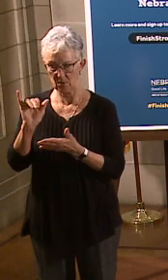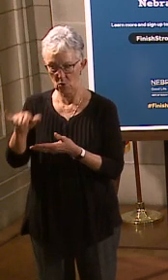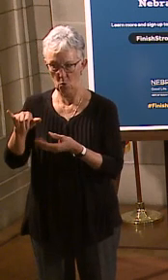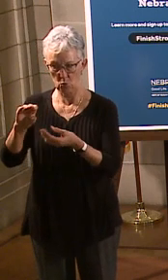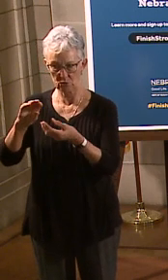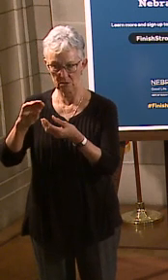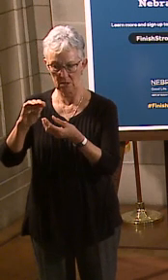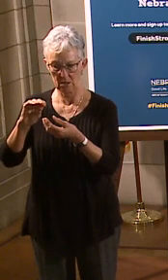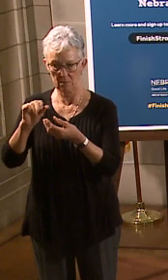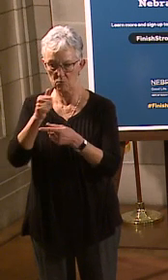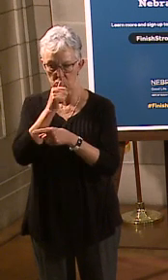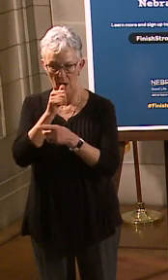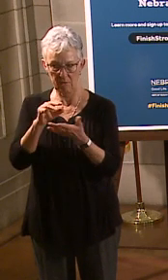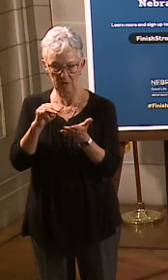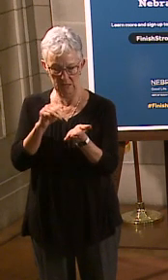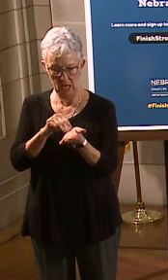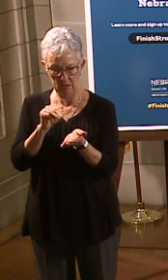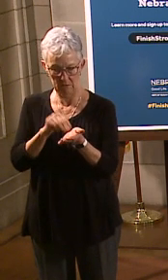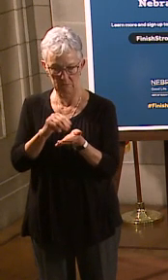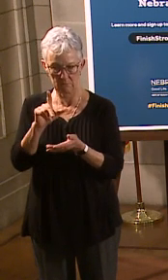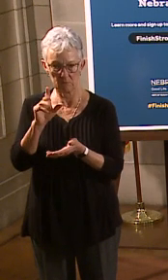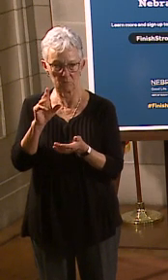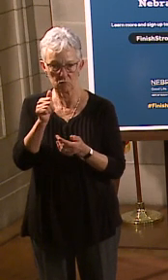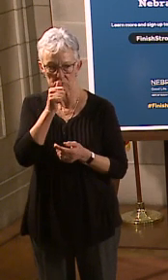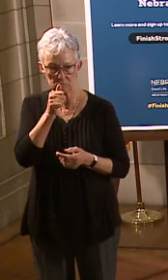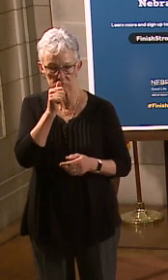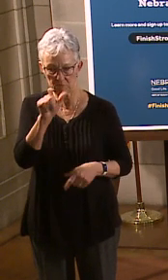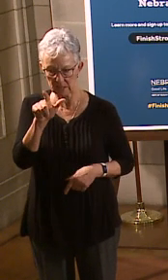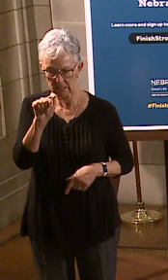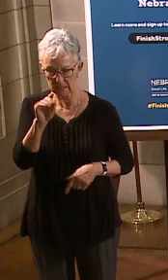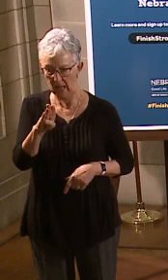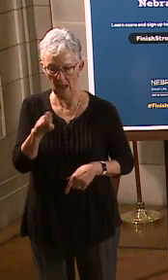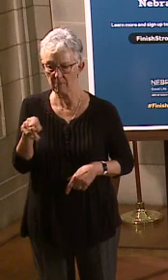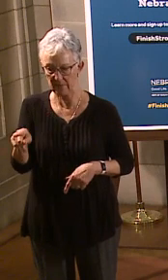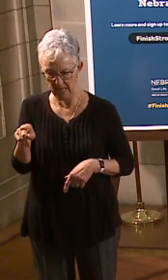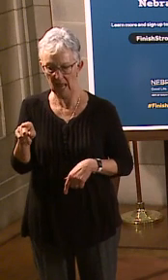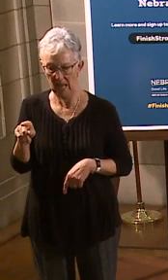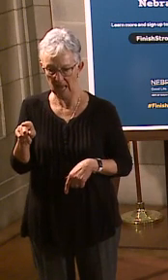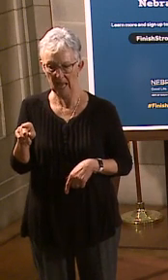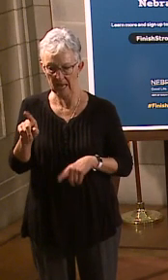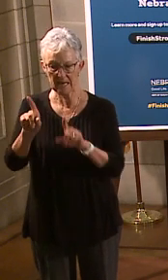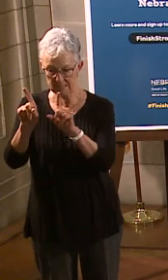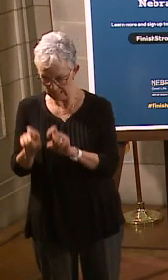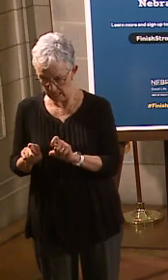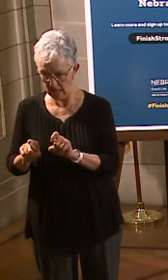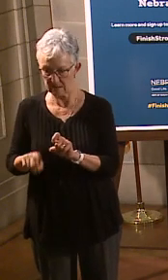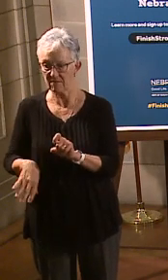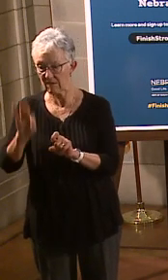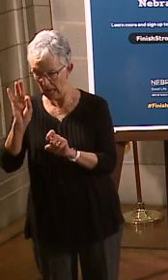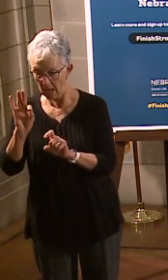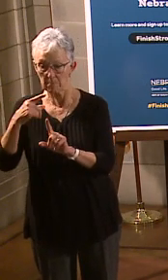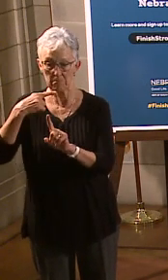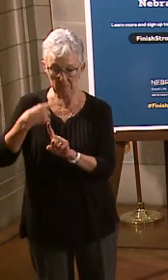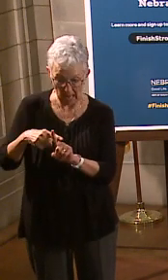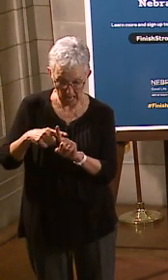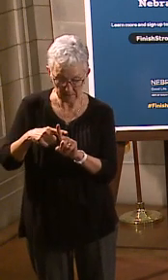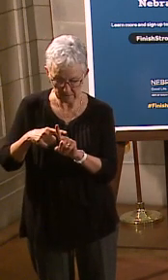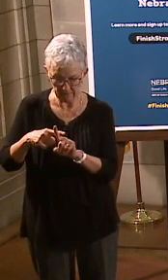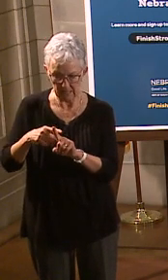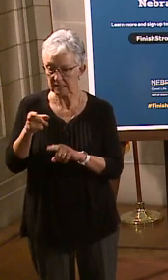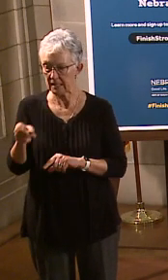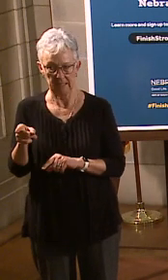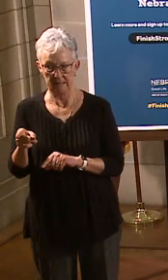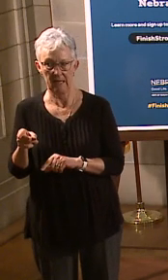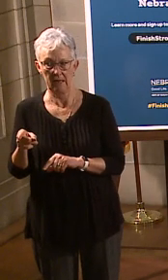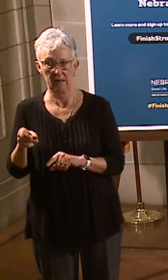being for COVID-related lab reports are not, and now they are. Yeah. So. And when I just talked to Katie this